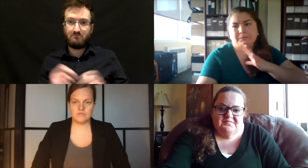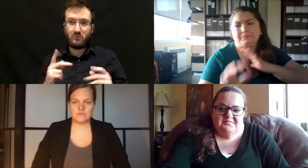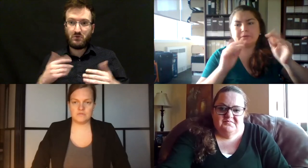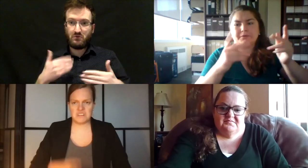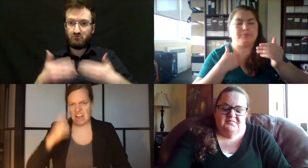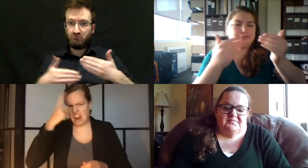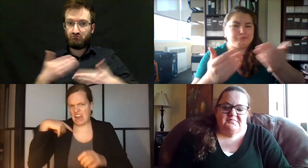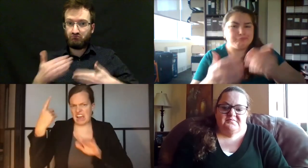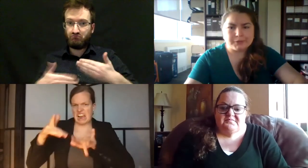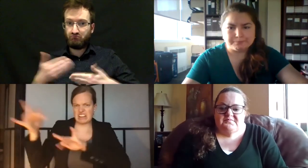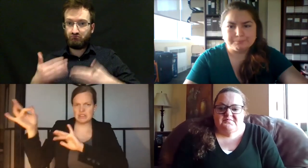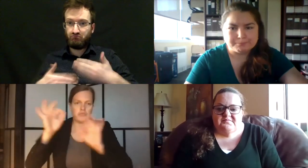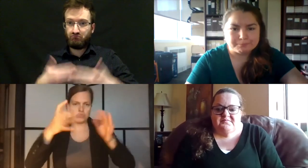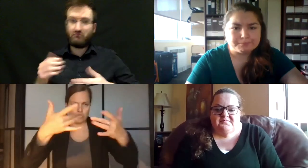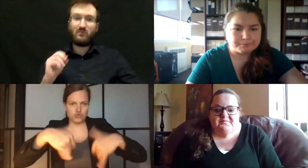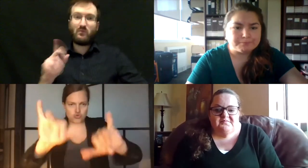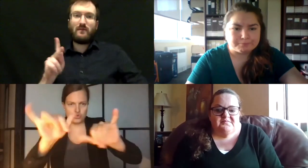It seems like that individual has left.